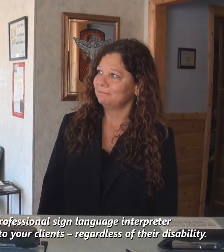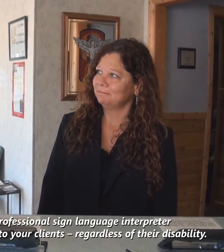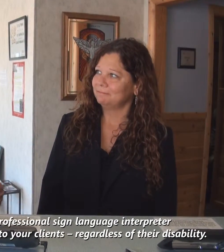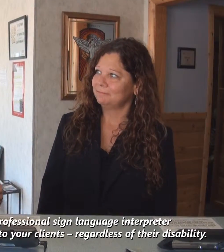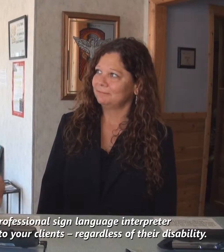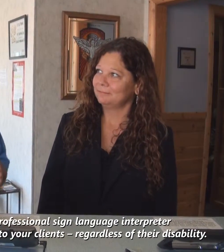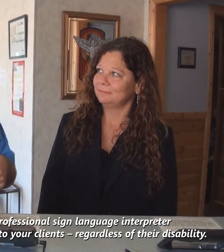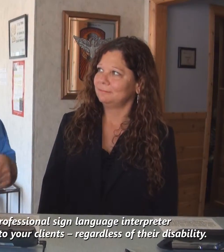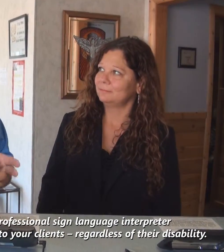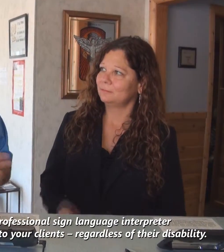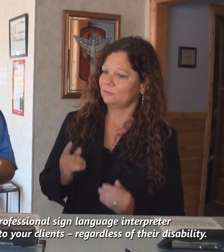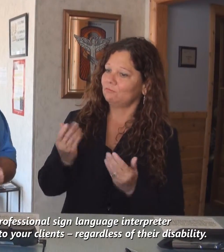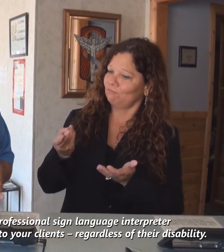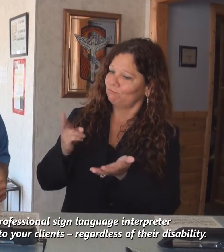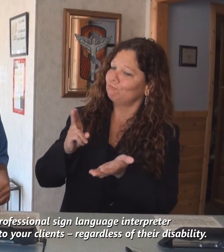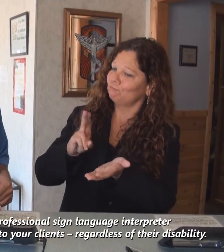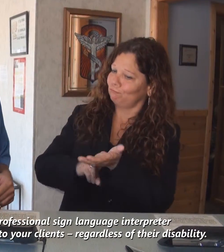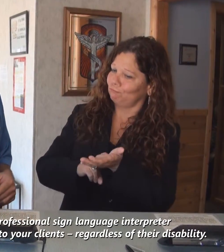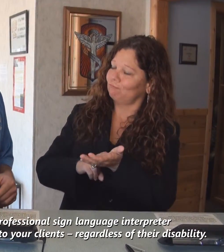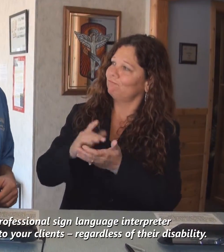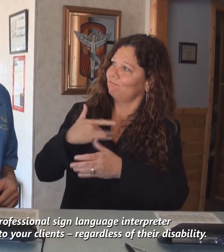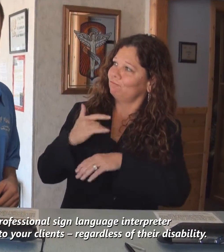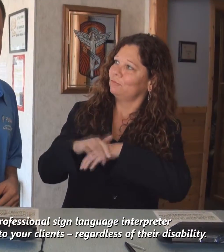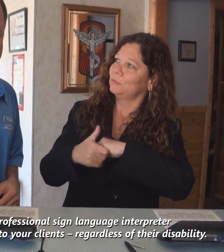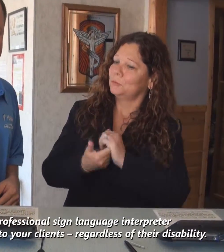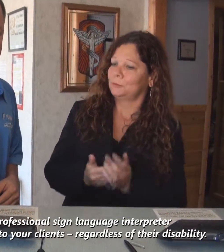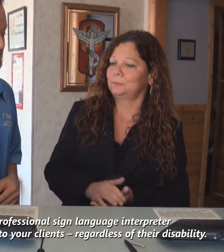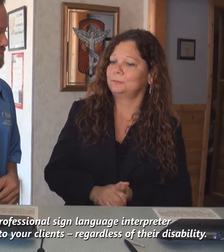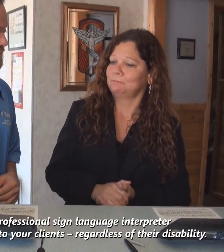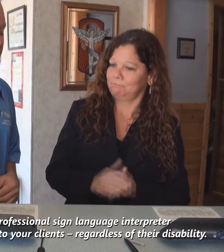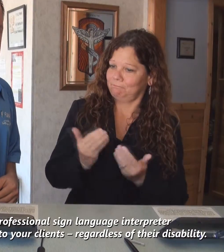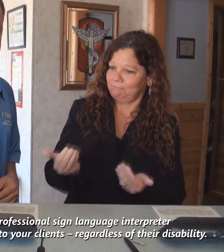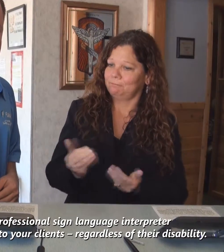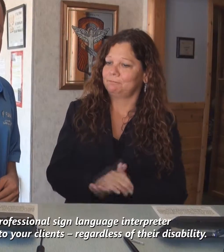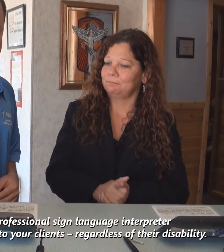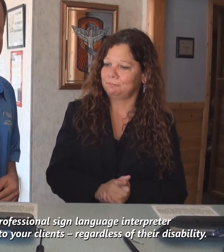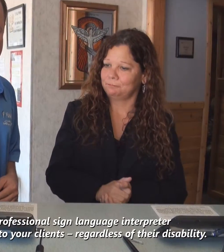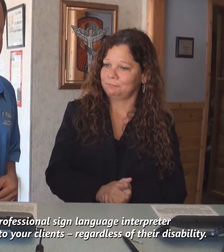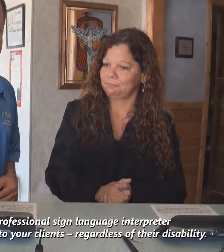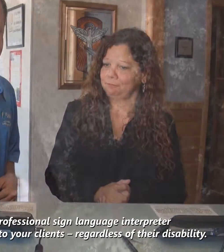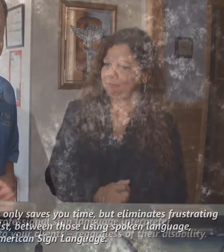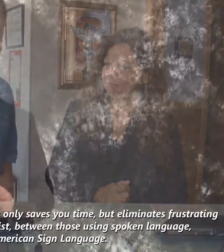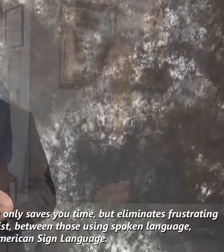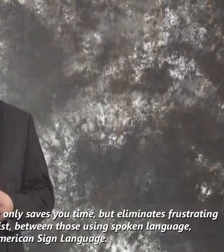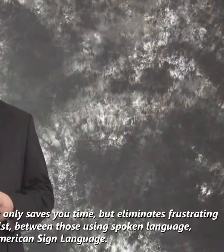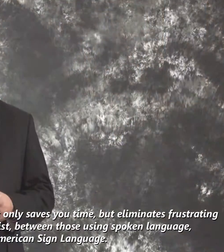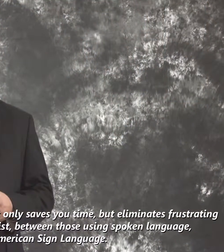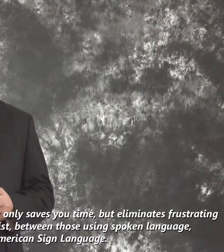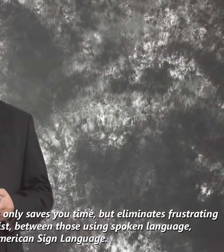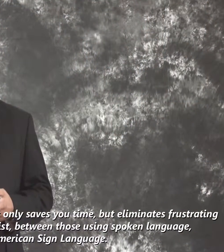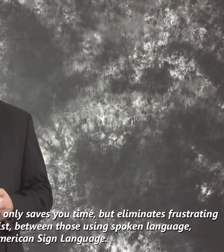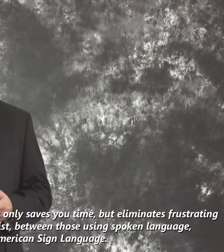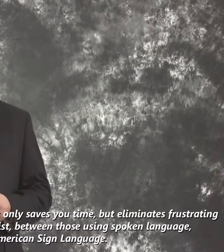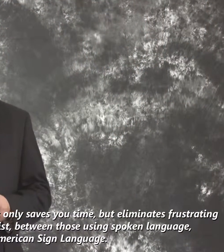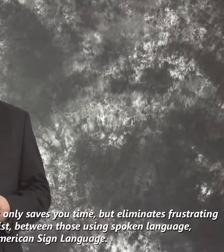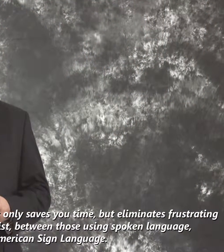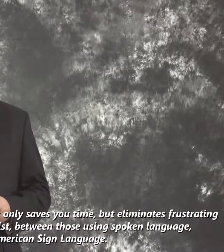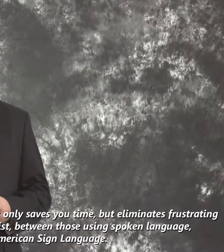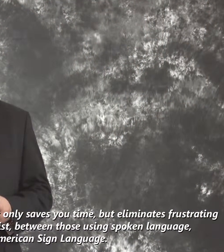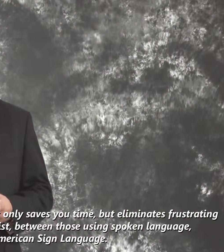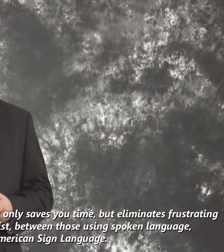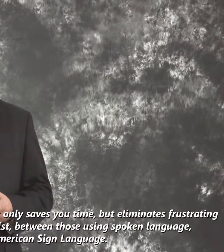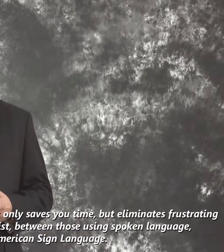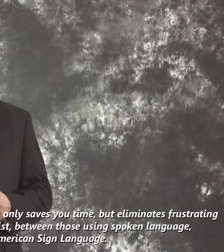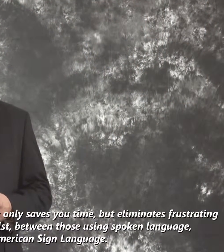is one way that you can provide access to your clients regardless of their disability the use of an interpreter not only saves you